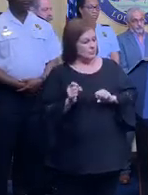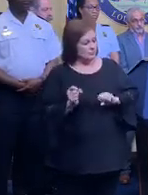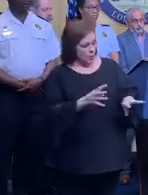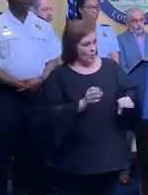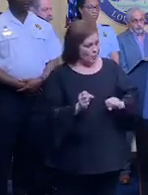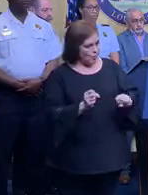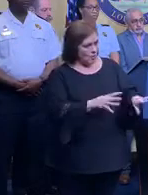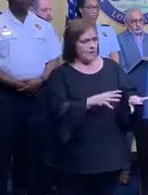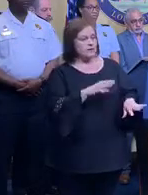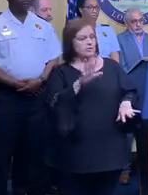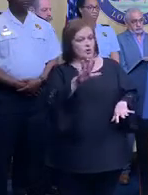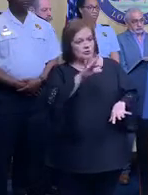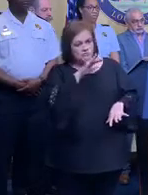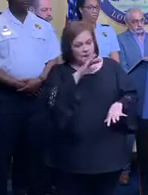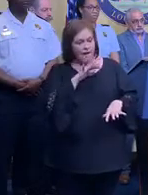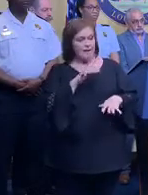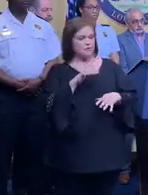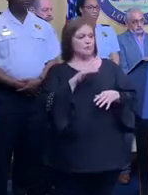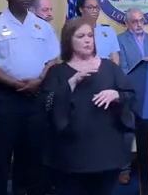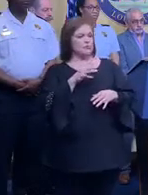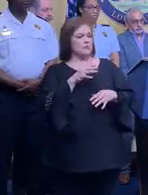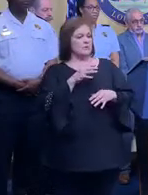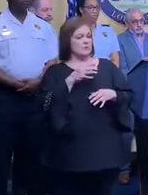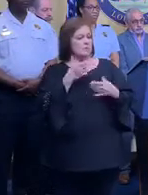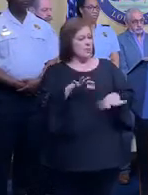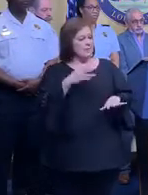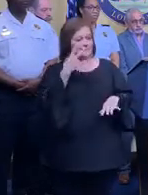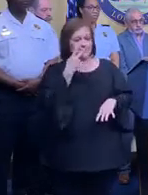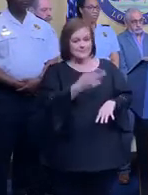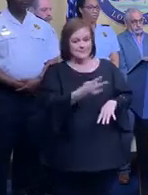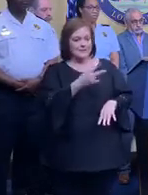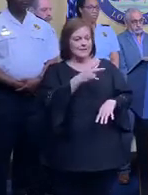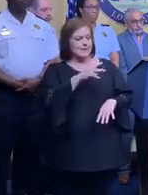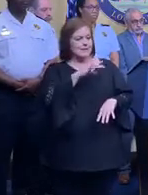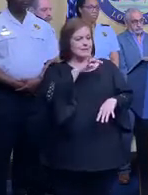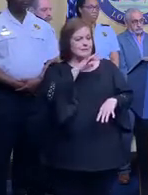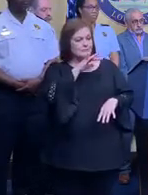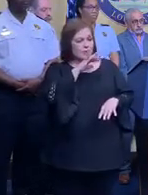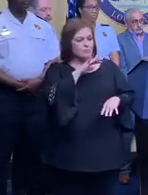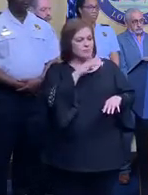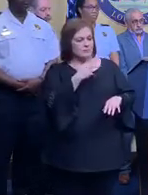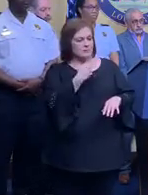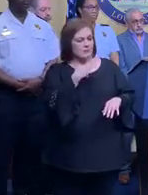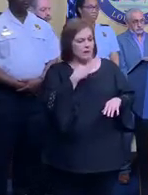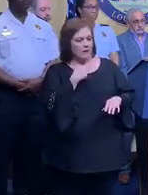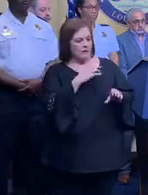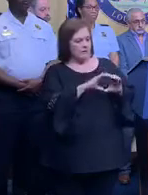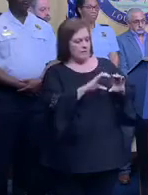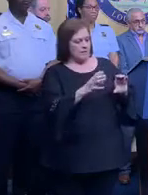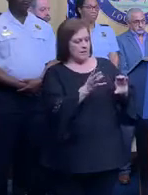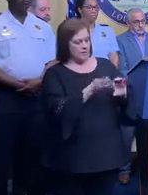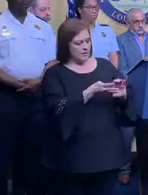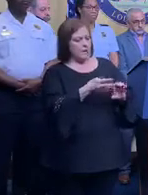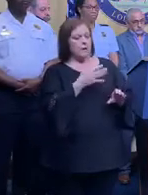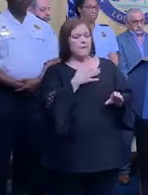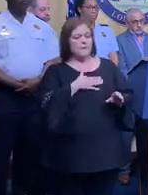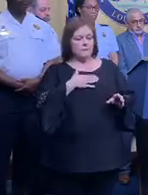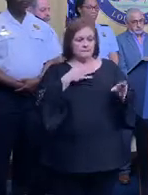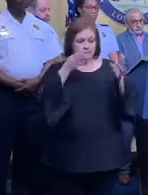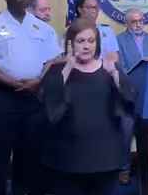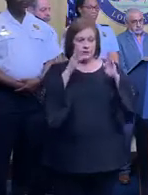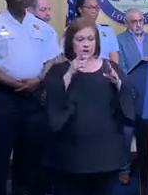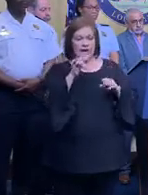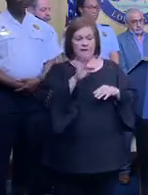your recycling so that we are not clogging critical storm drains. Please listen to notices. If